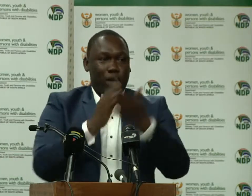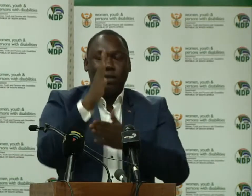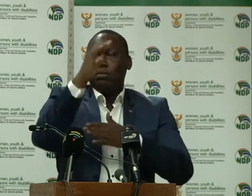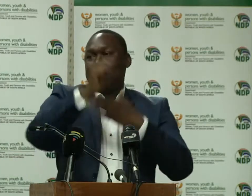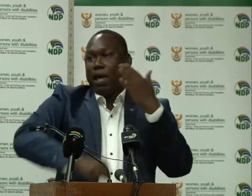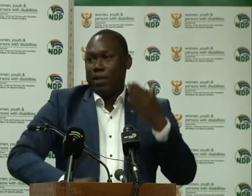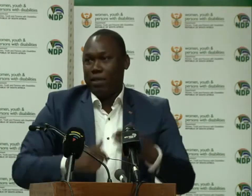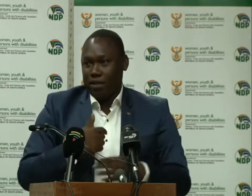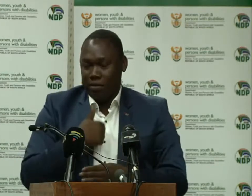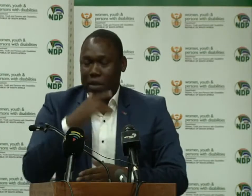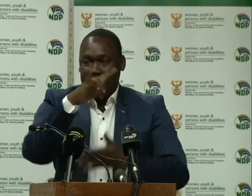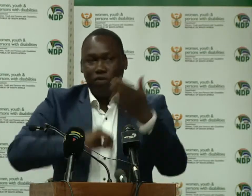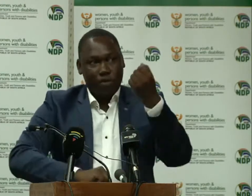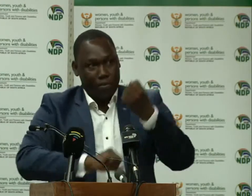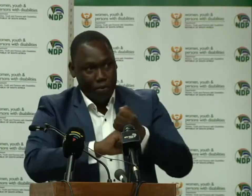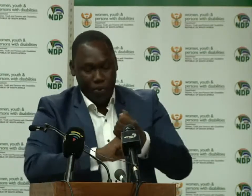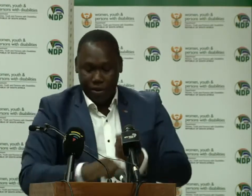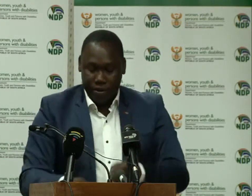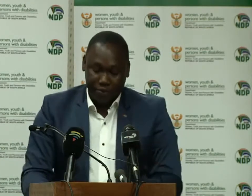I'm here